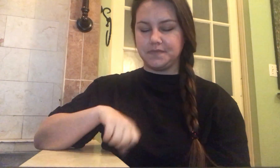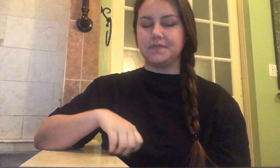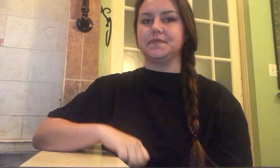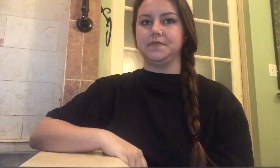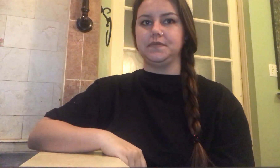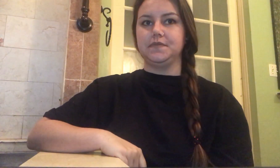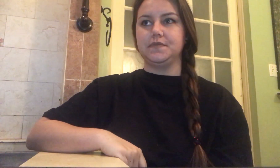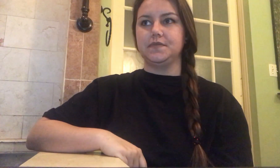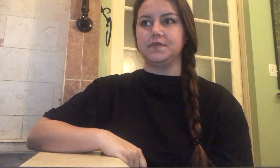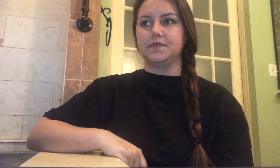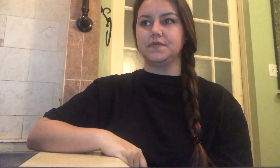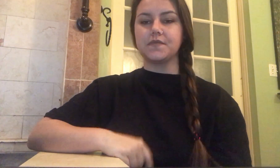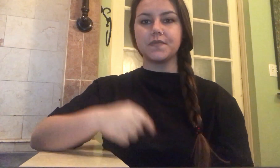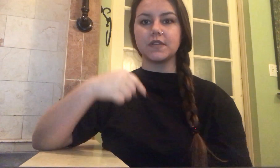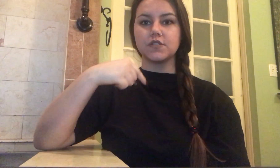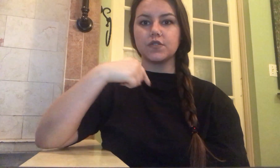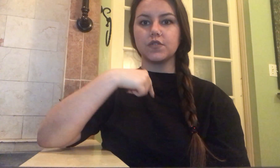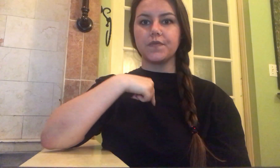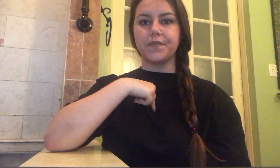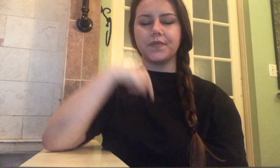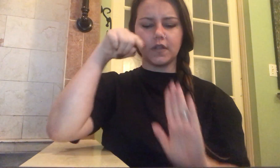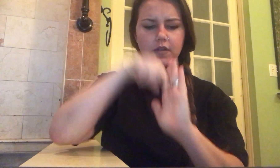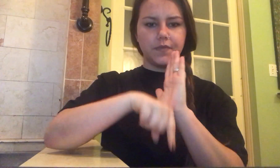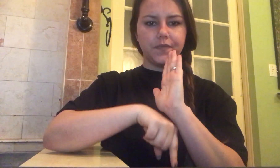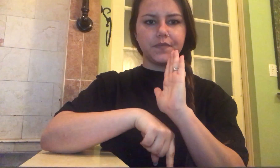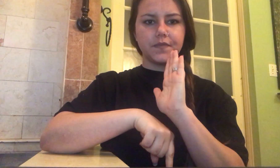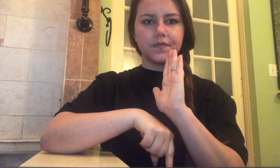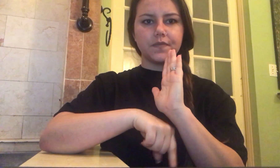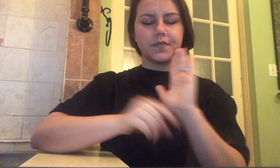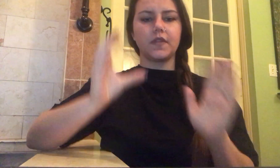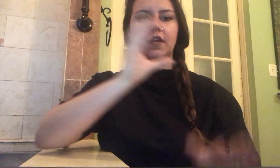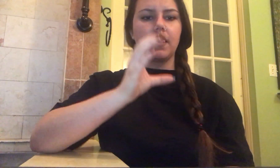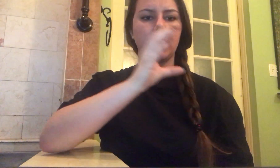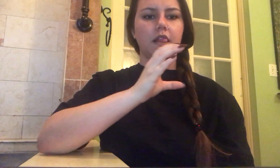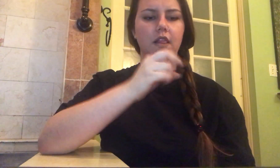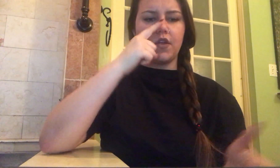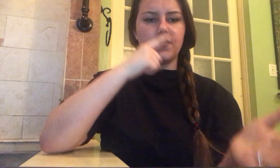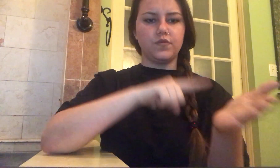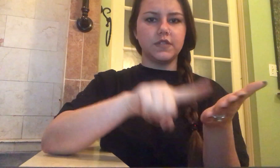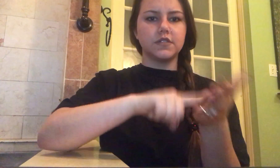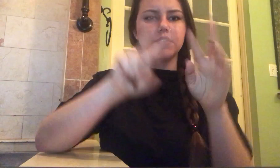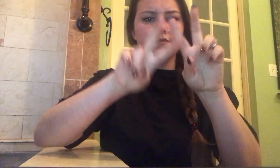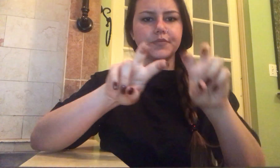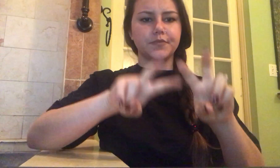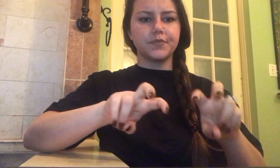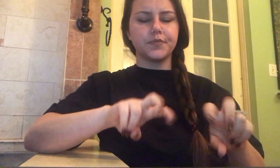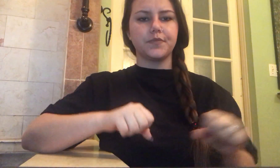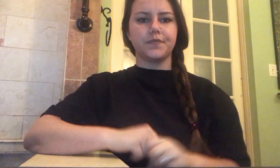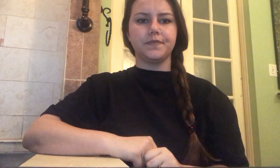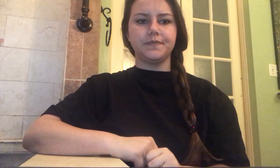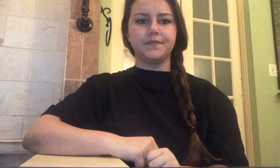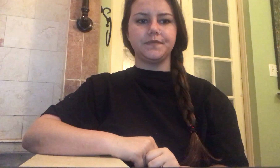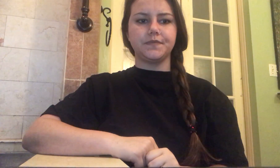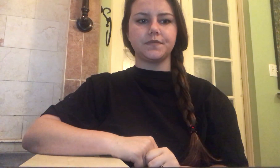you dig with water, it's almost like unpeeling an onion. You learn about the impact of water on education. So at the time, half